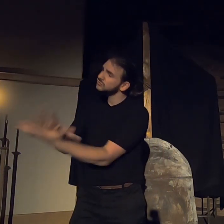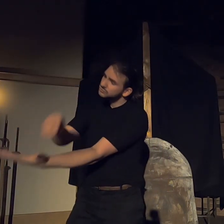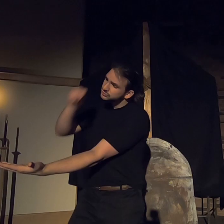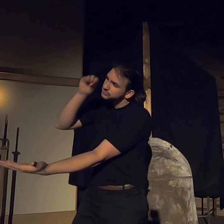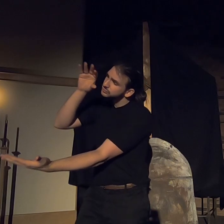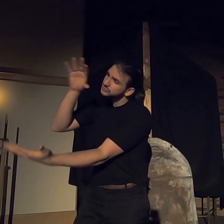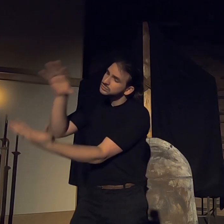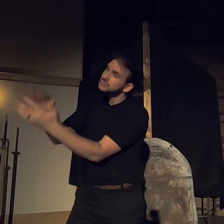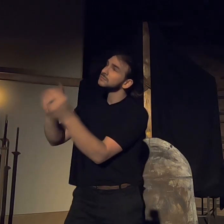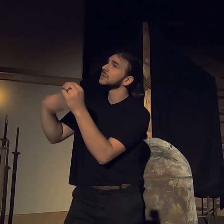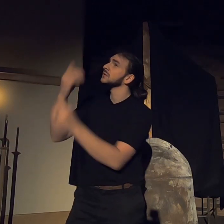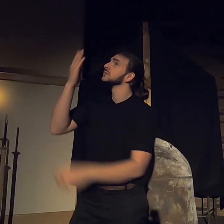and learn about you,